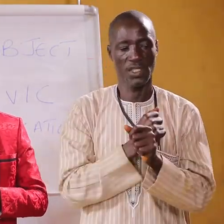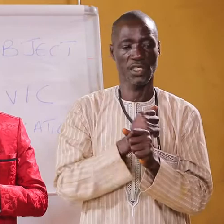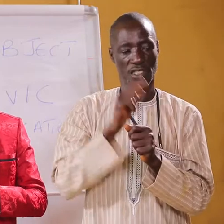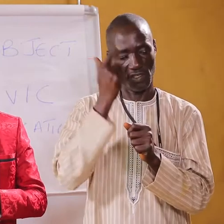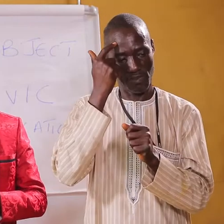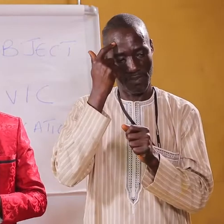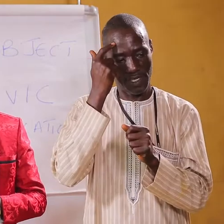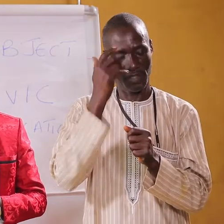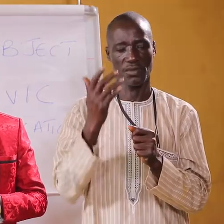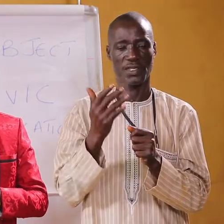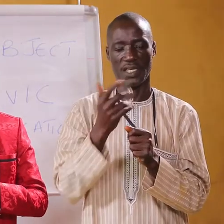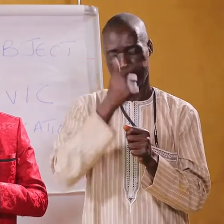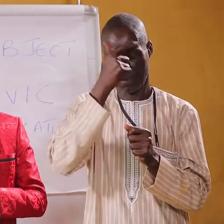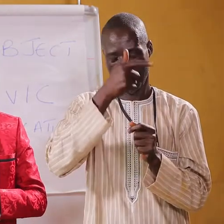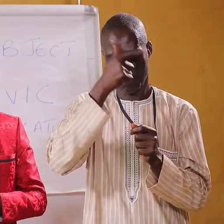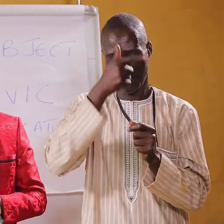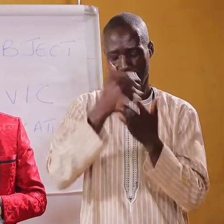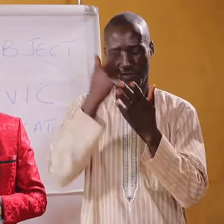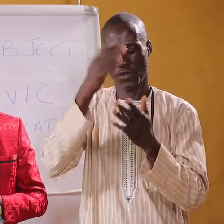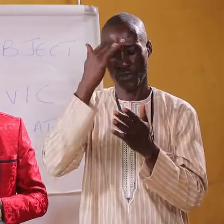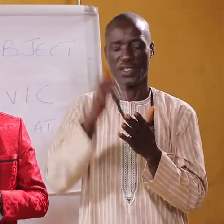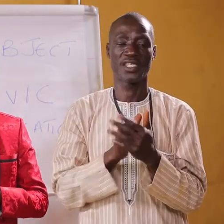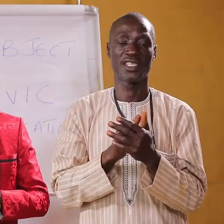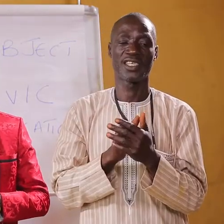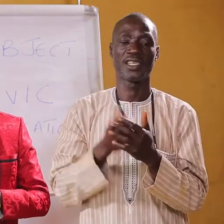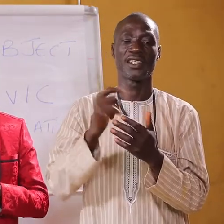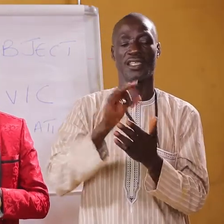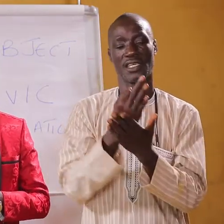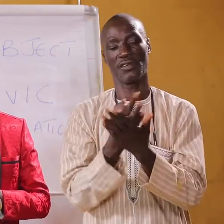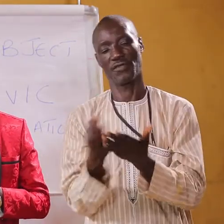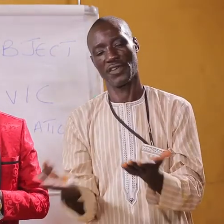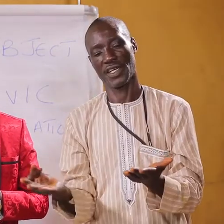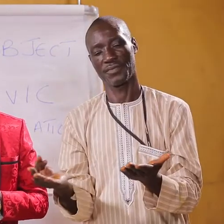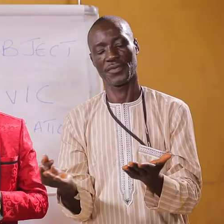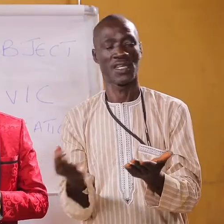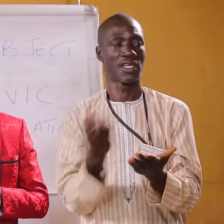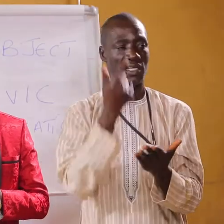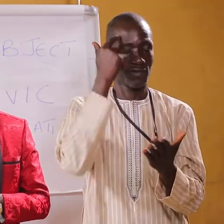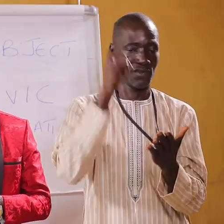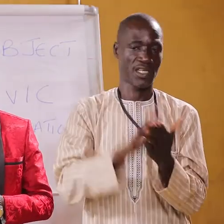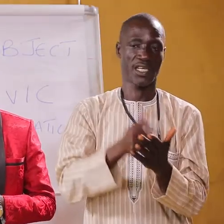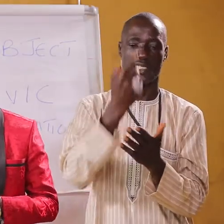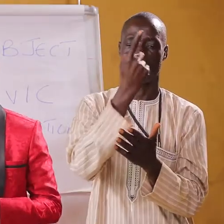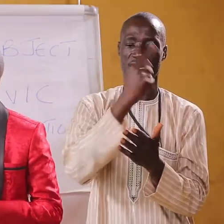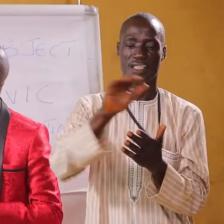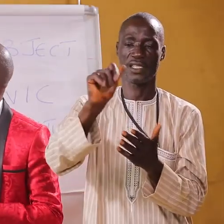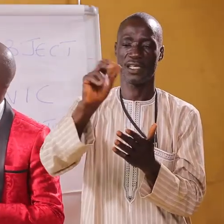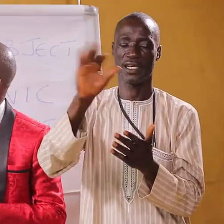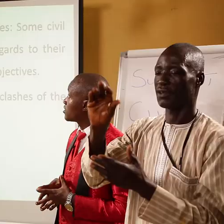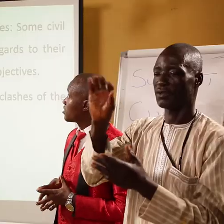anything, they lost focus, they lost direction, and at the end, their aims and objectives are not